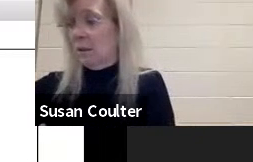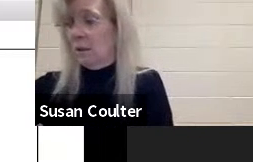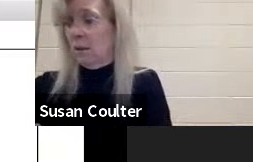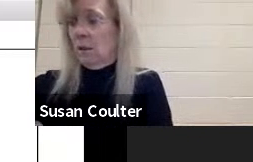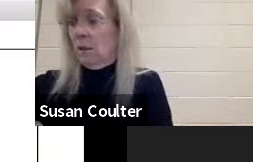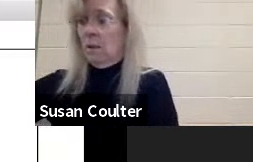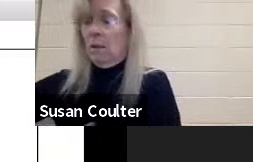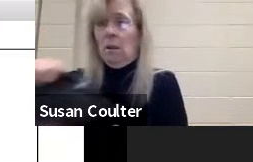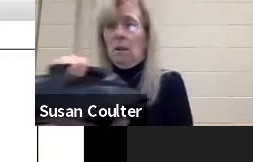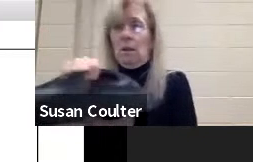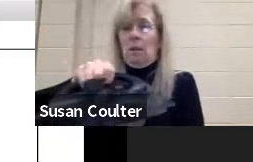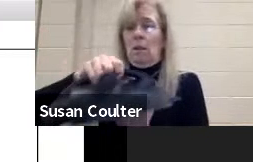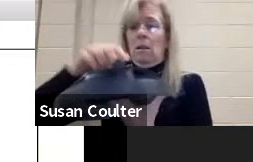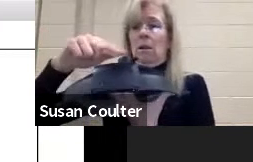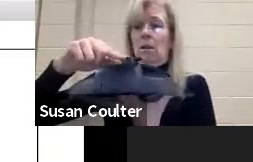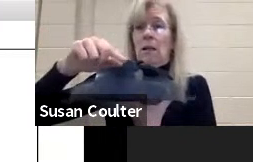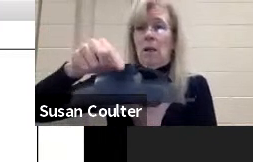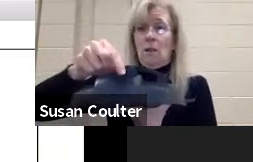vent.